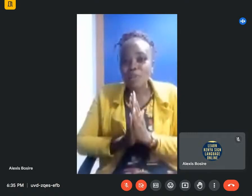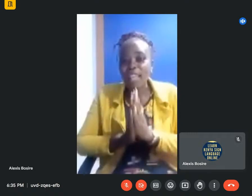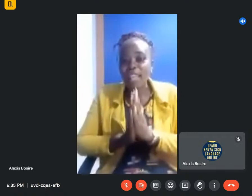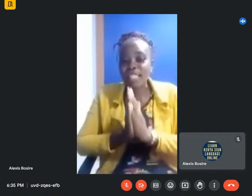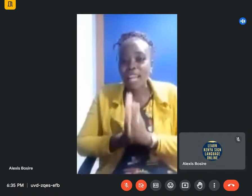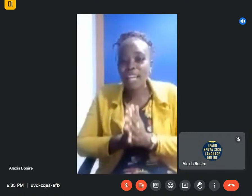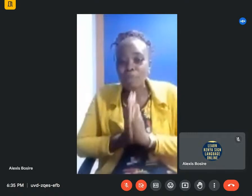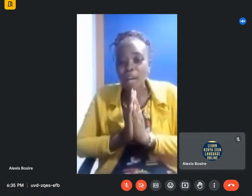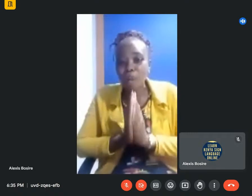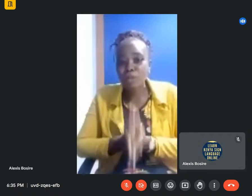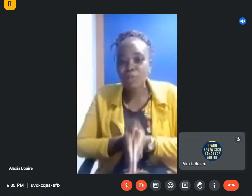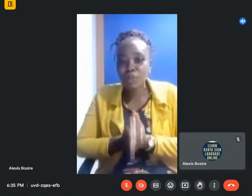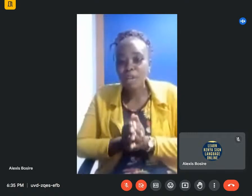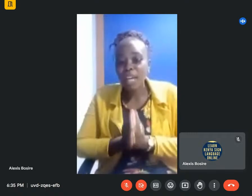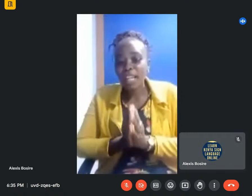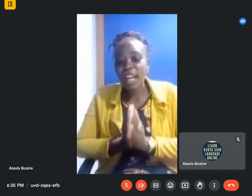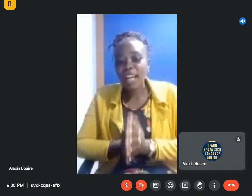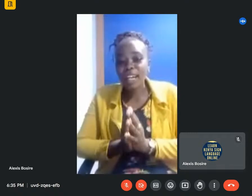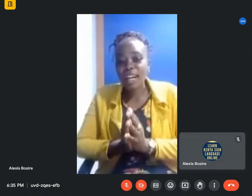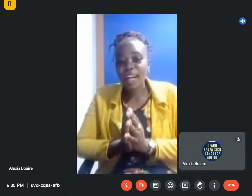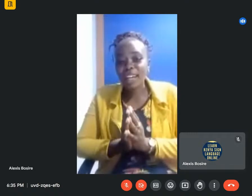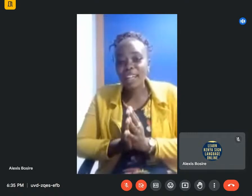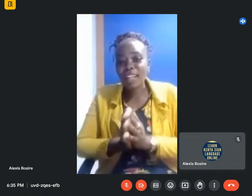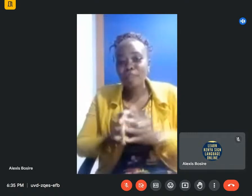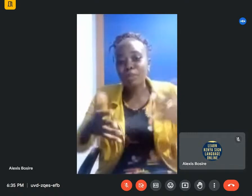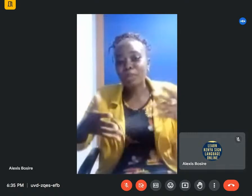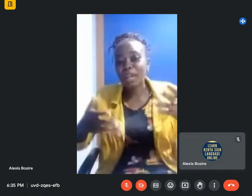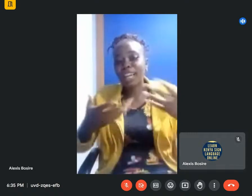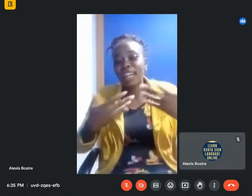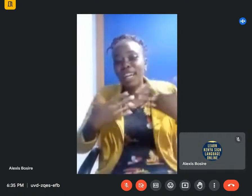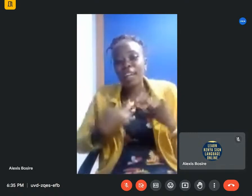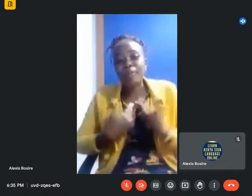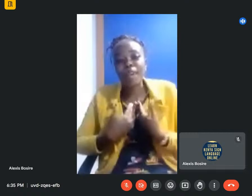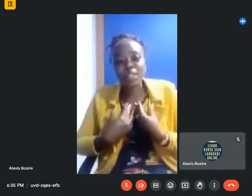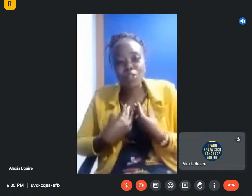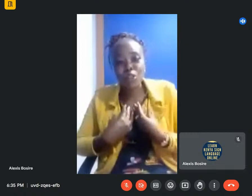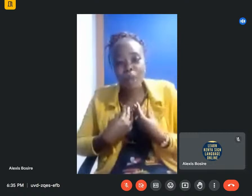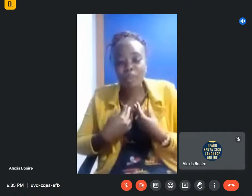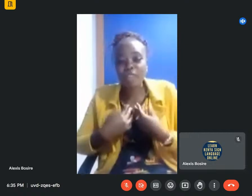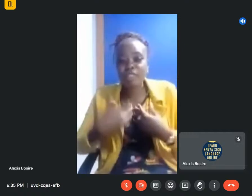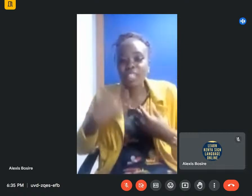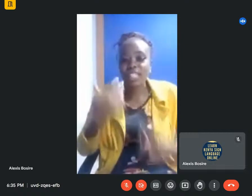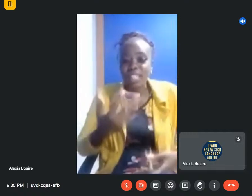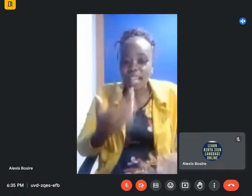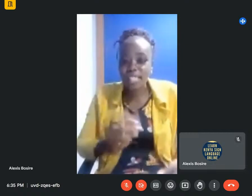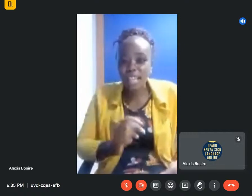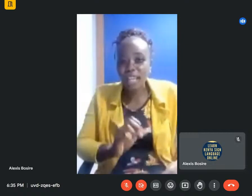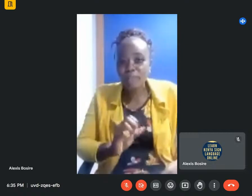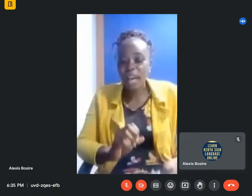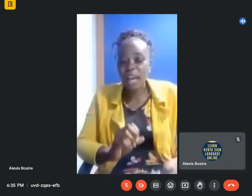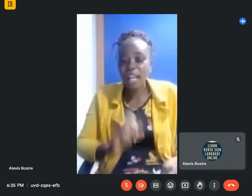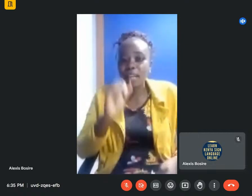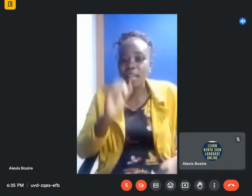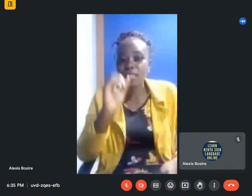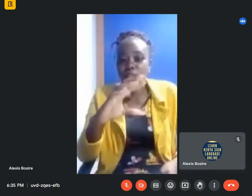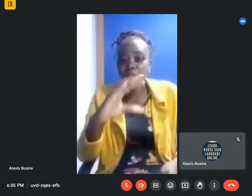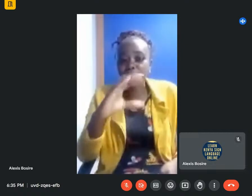the sign name comes from. Like, let me assume I'm giving Christine a sign name and her name starts with letter